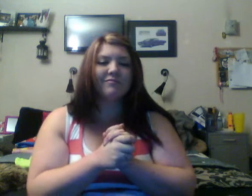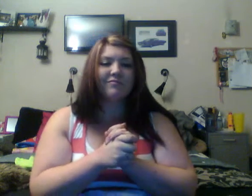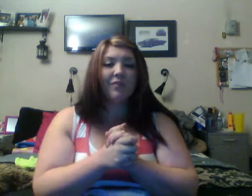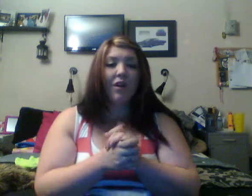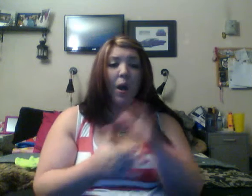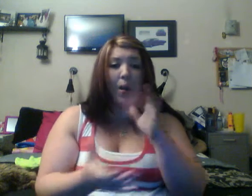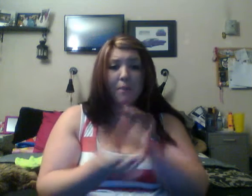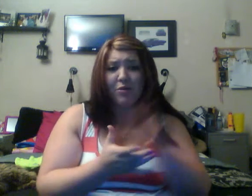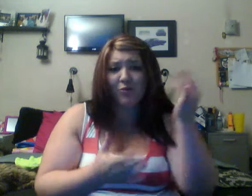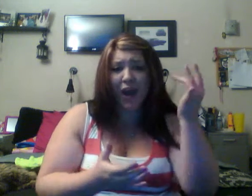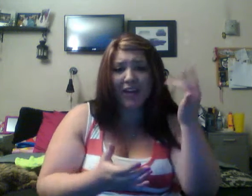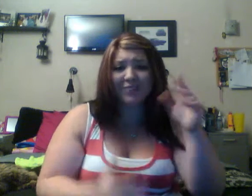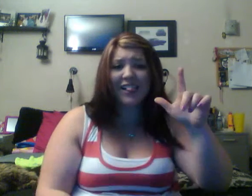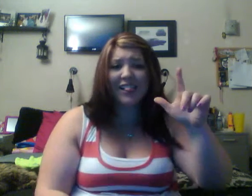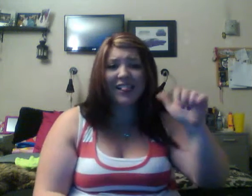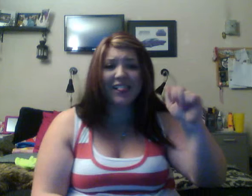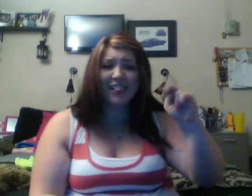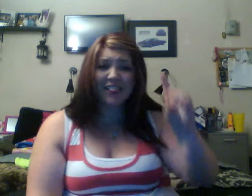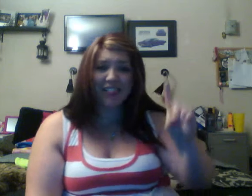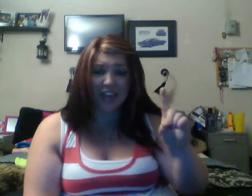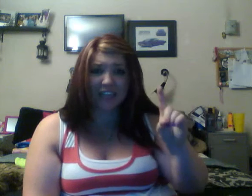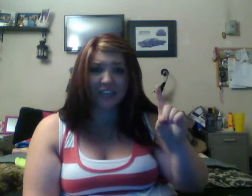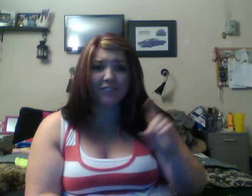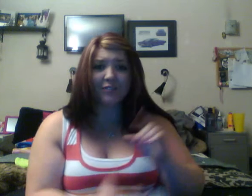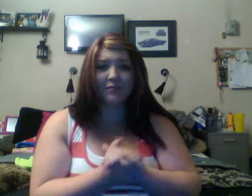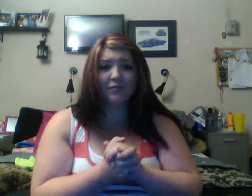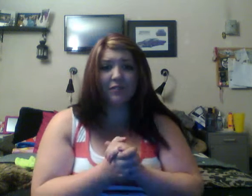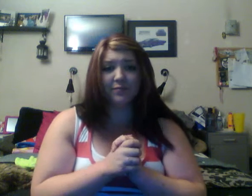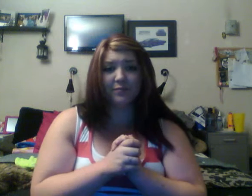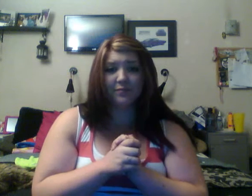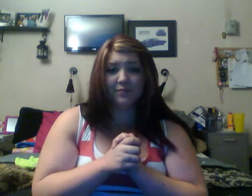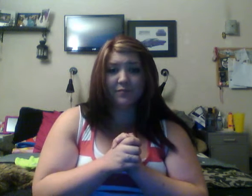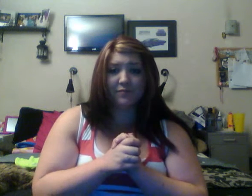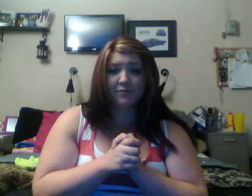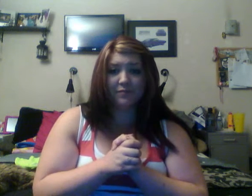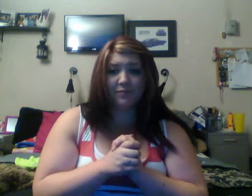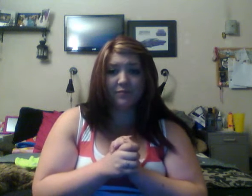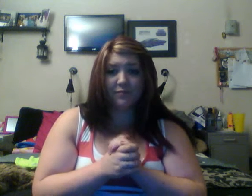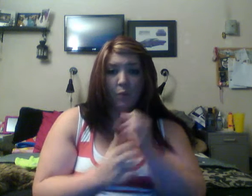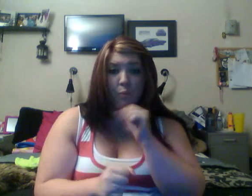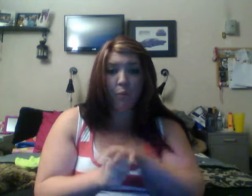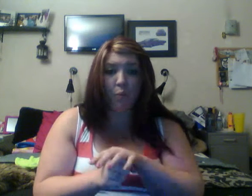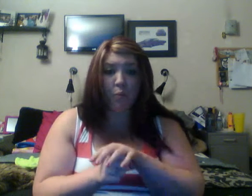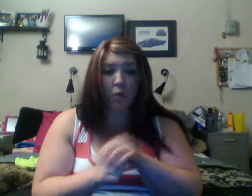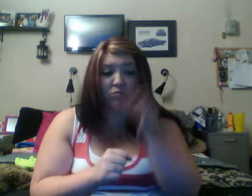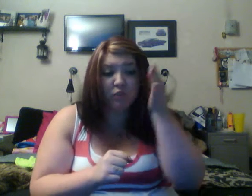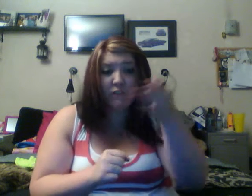neighbor has 50 acres and I have a girl child and he has a boy child, when they're 3 or 4 years old, we promise them to each other. So that when I die or